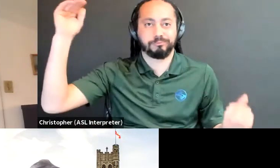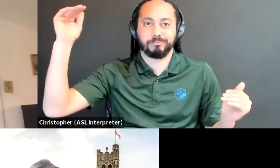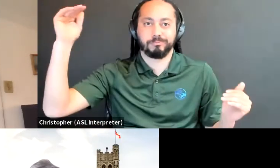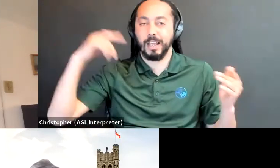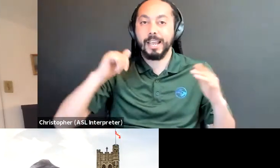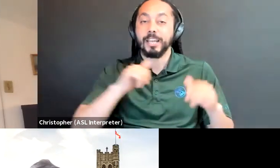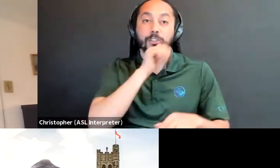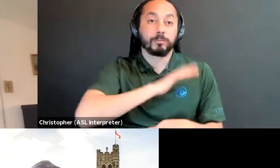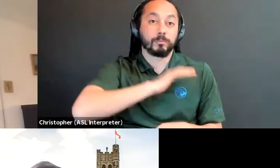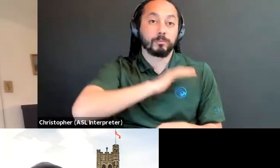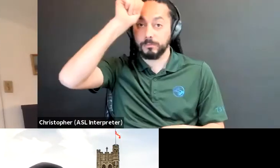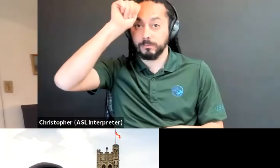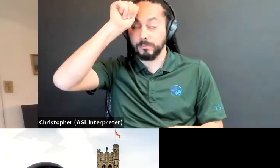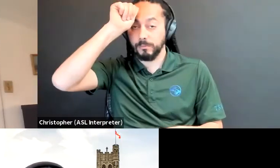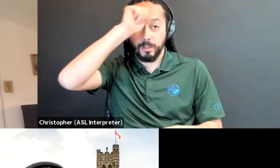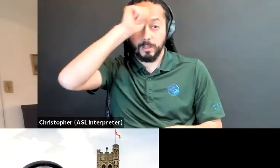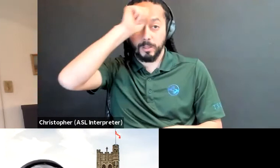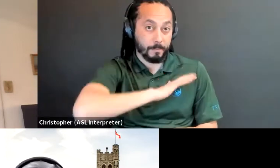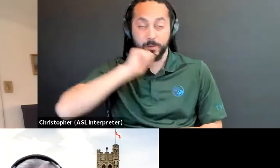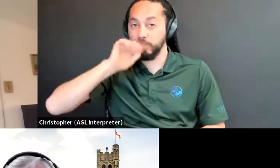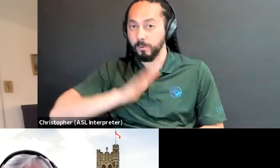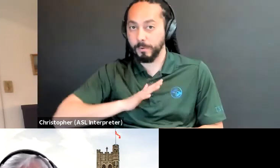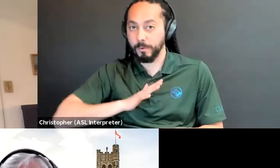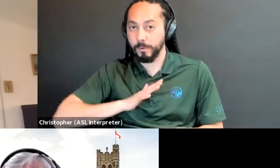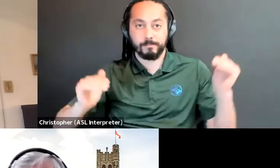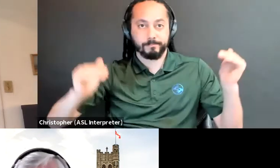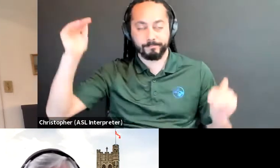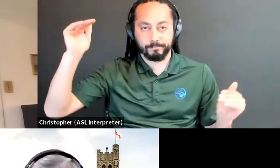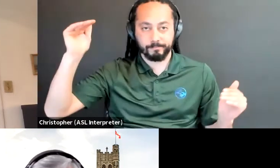trial and cases that went up on appeal.